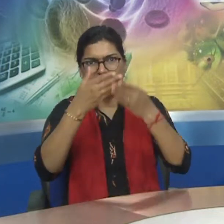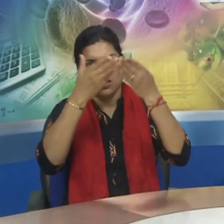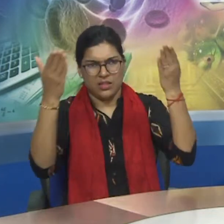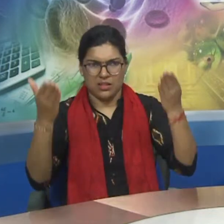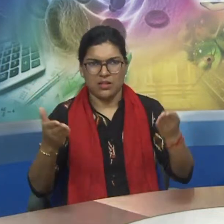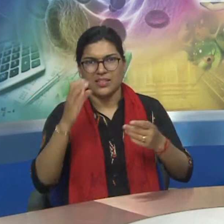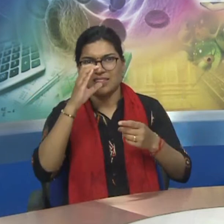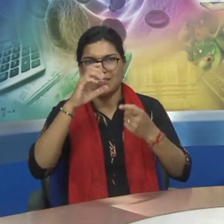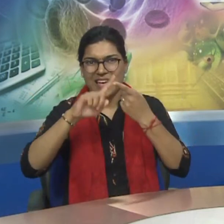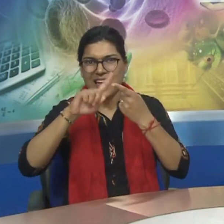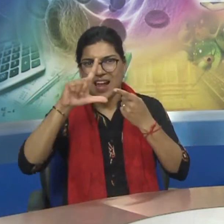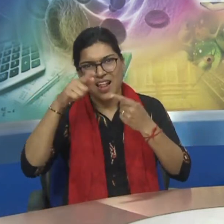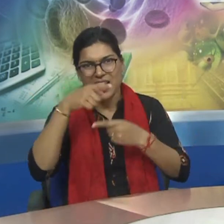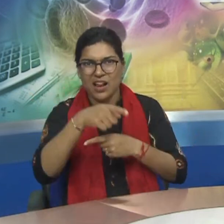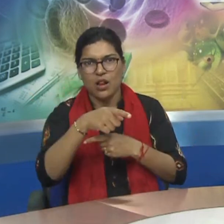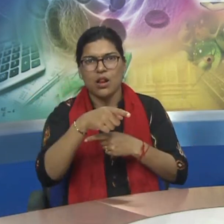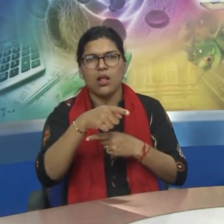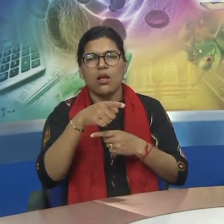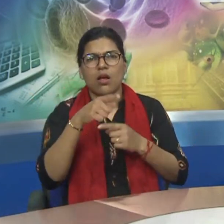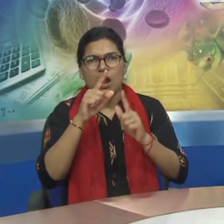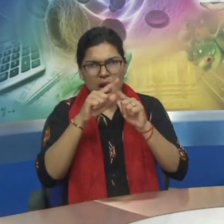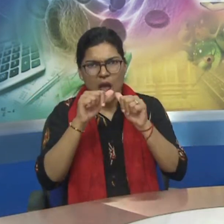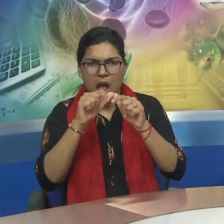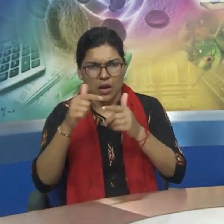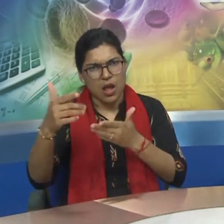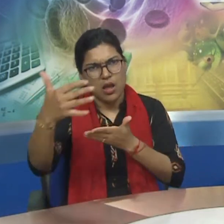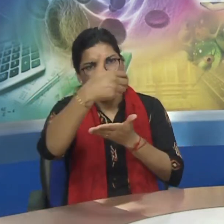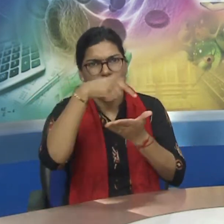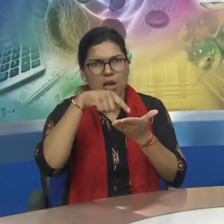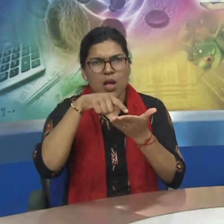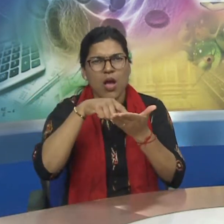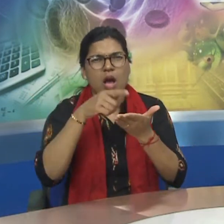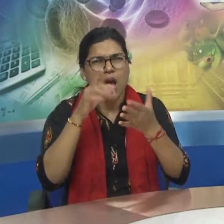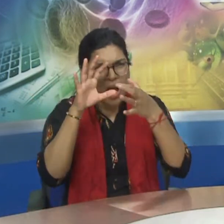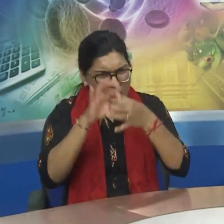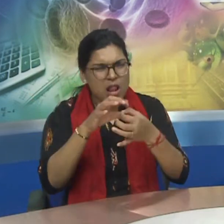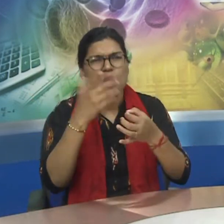Which of the following data can be typed into a spreadsheet cell?